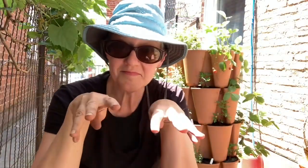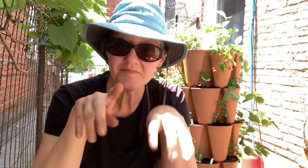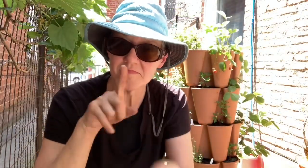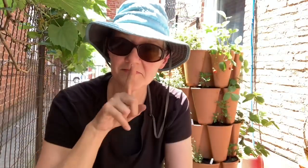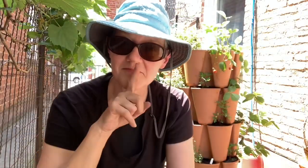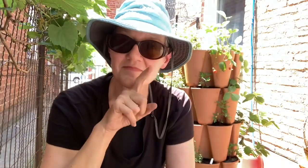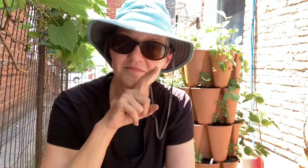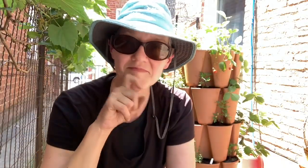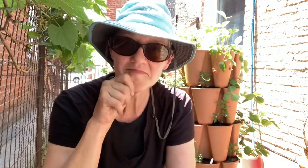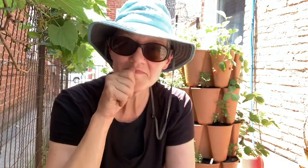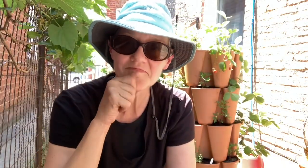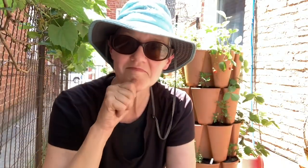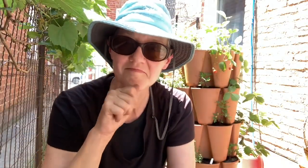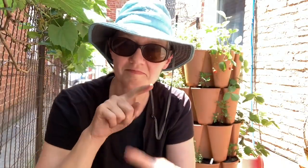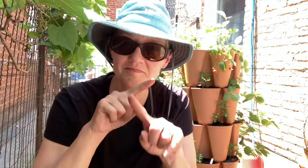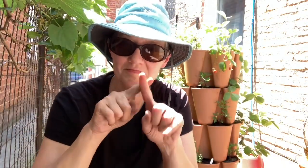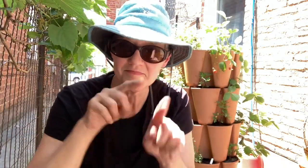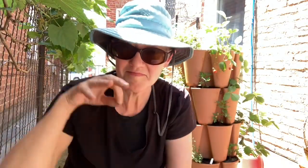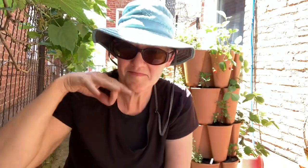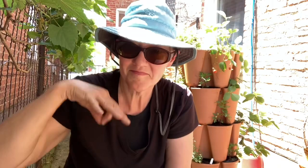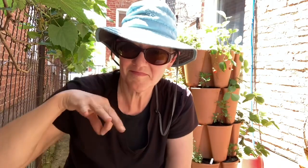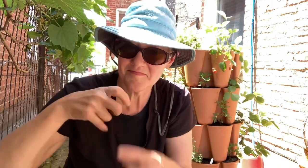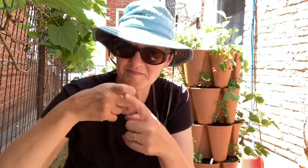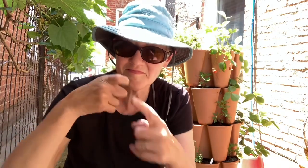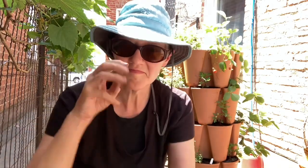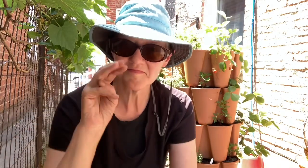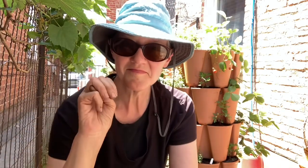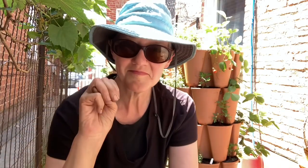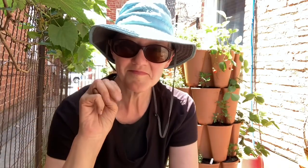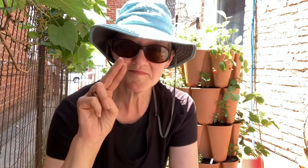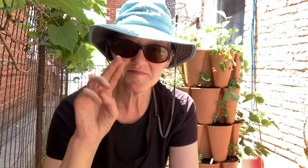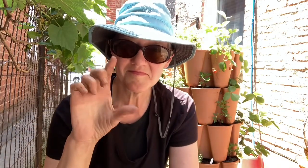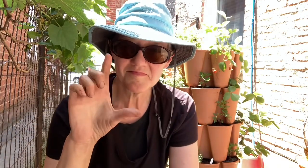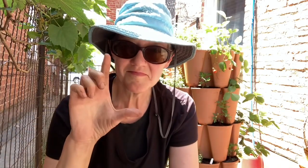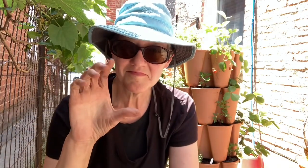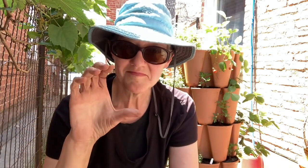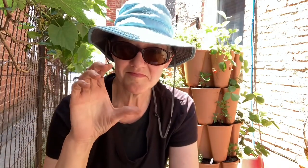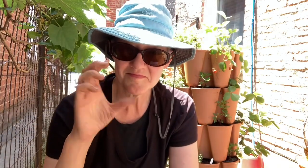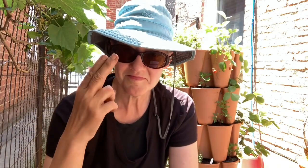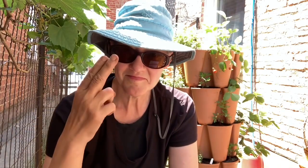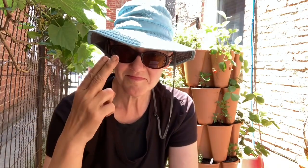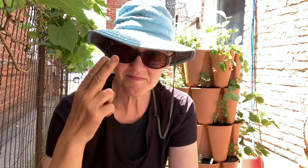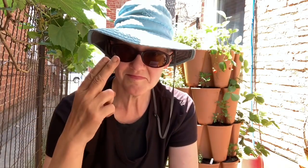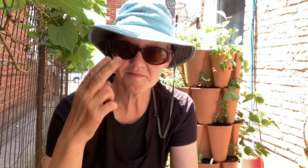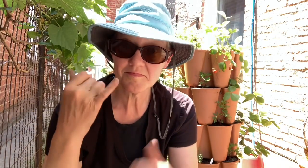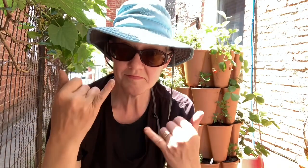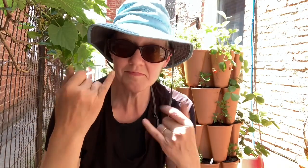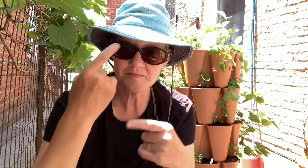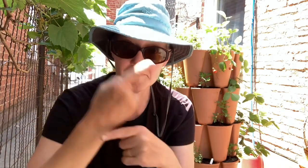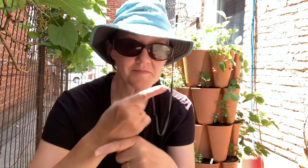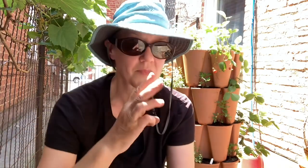And once the roots are established, marigolds are drought tolerant, but they will benefit from